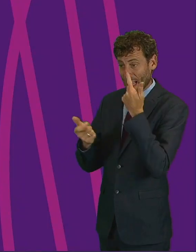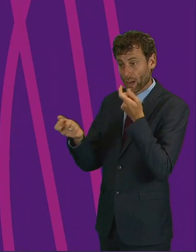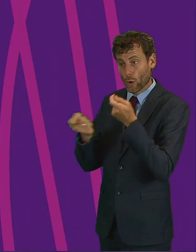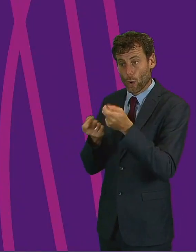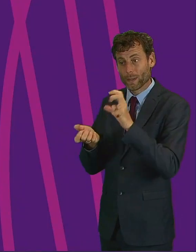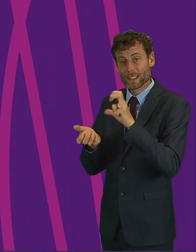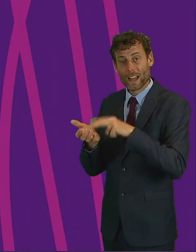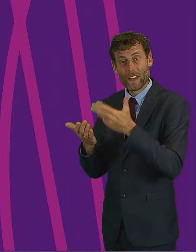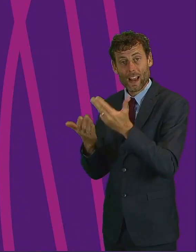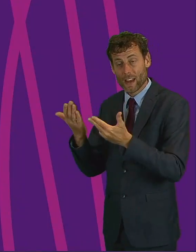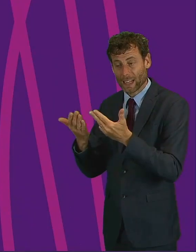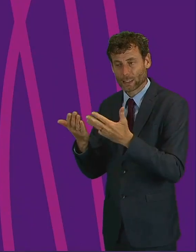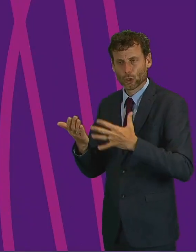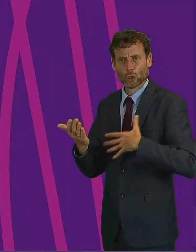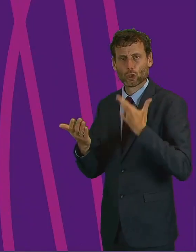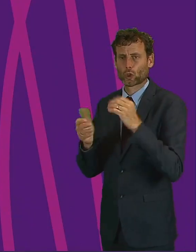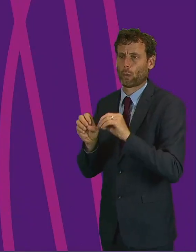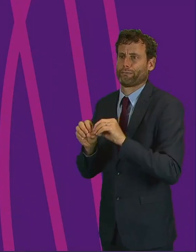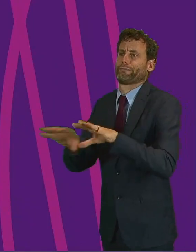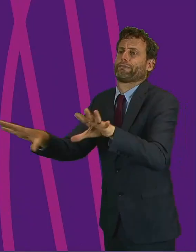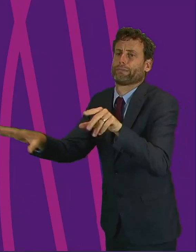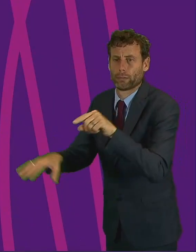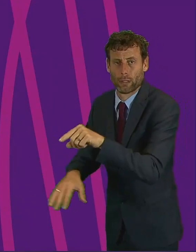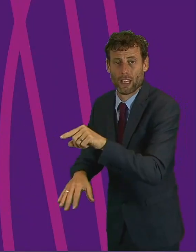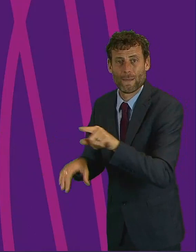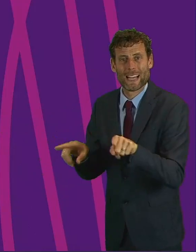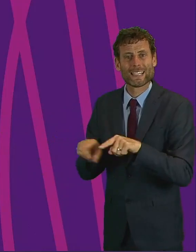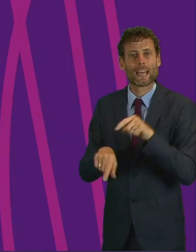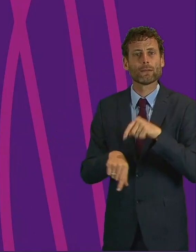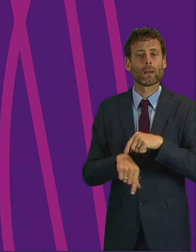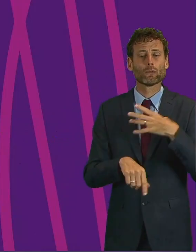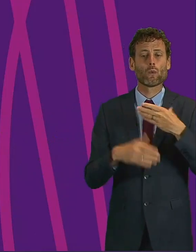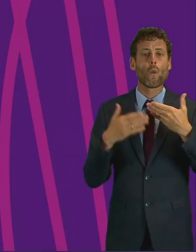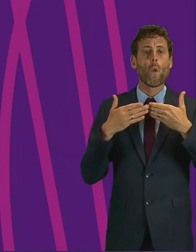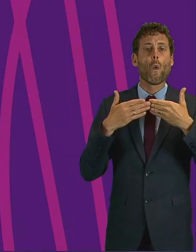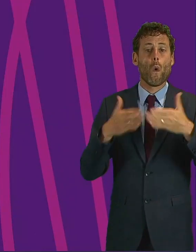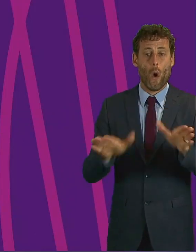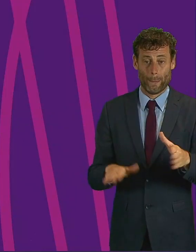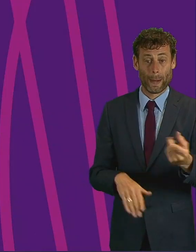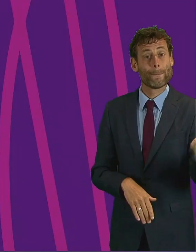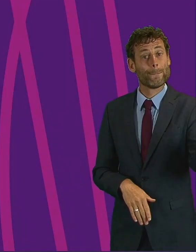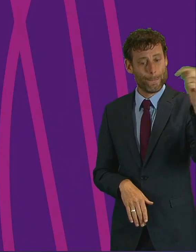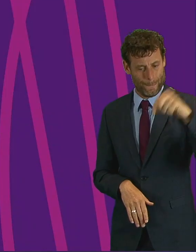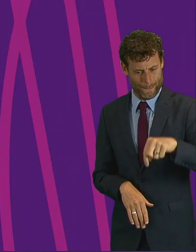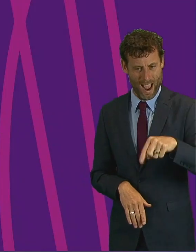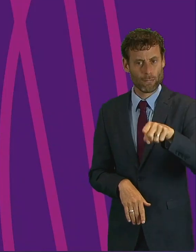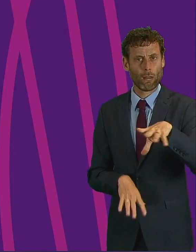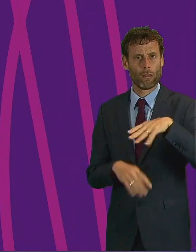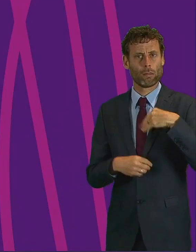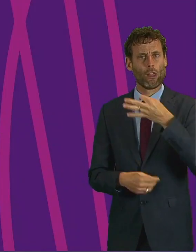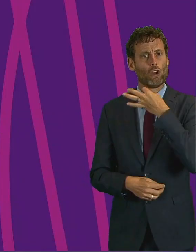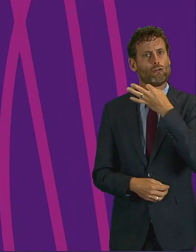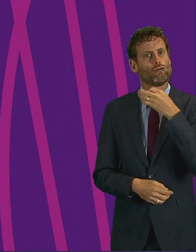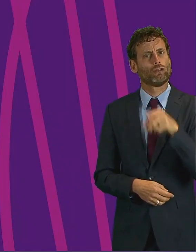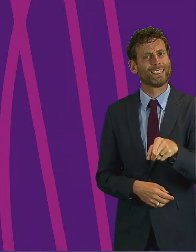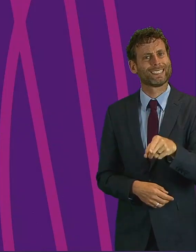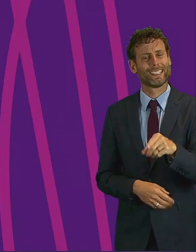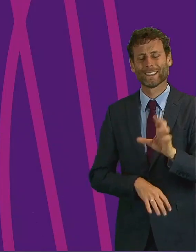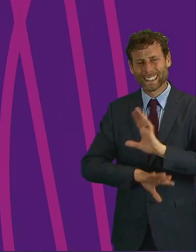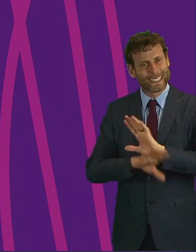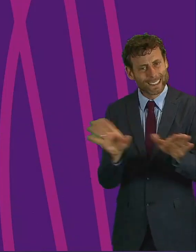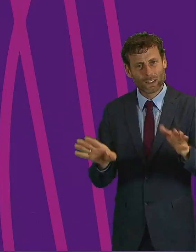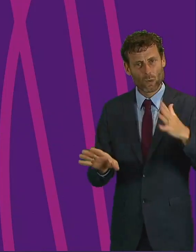in cases, but also that we are not putting patients at greater risk by resuming services before we are ready to do that. So